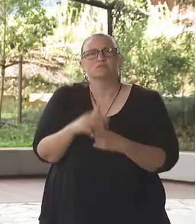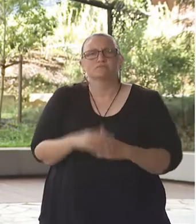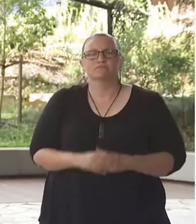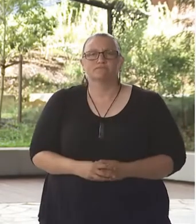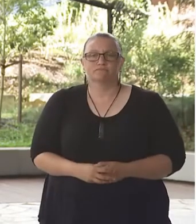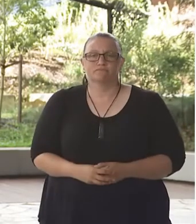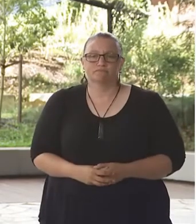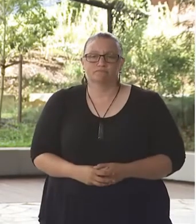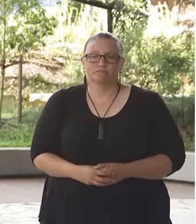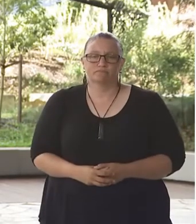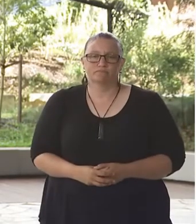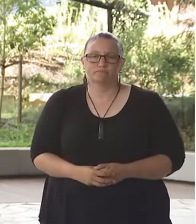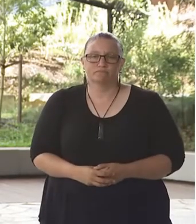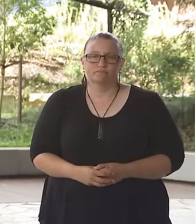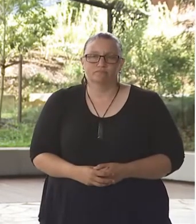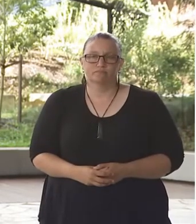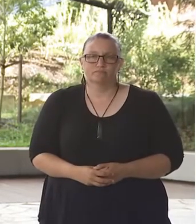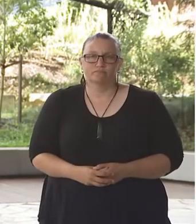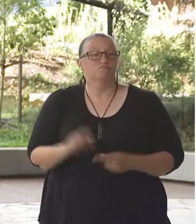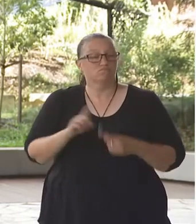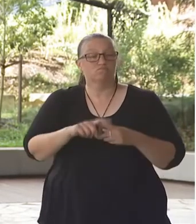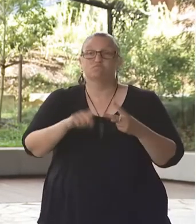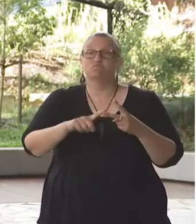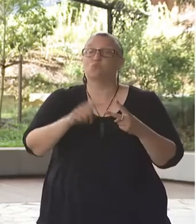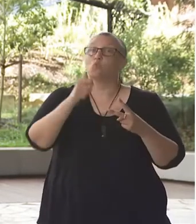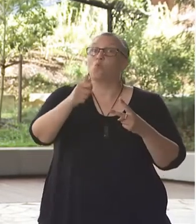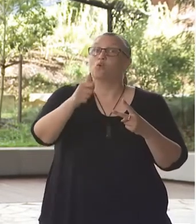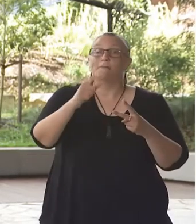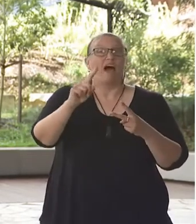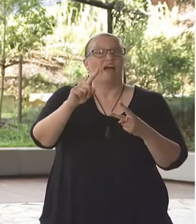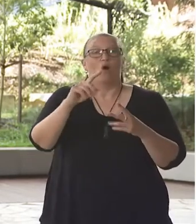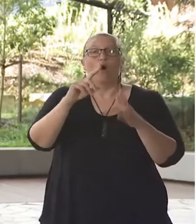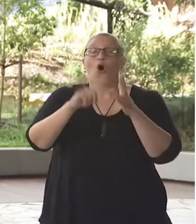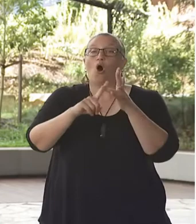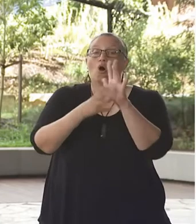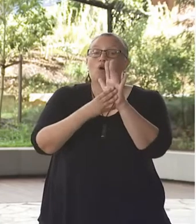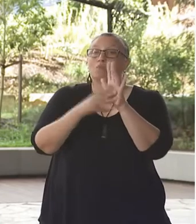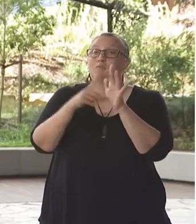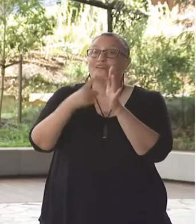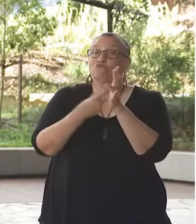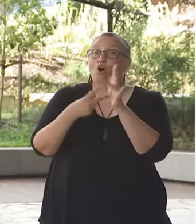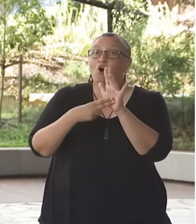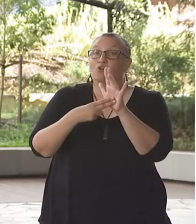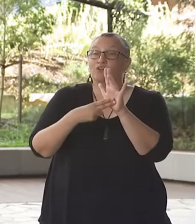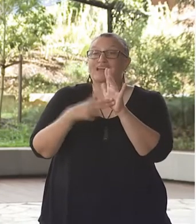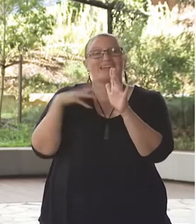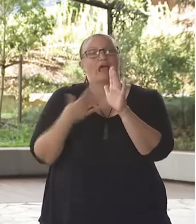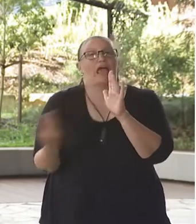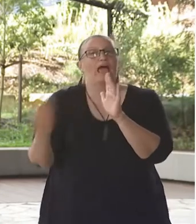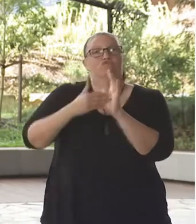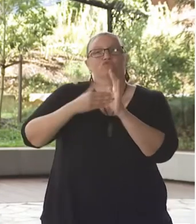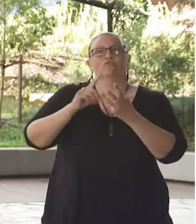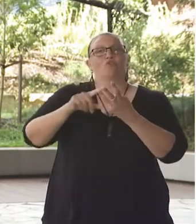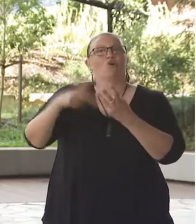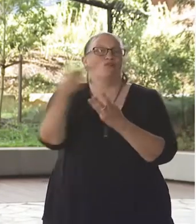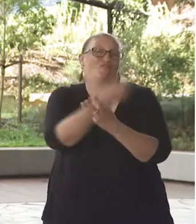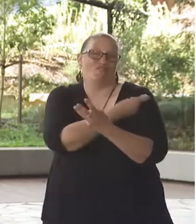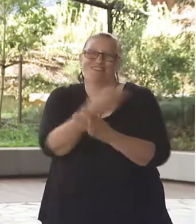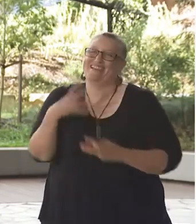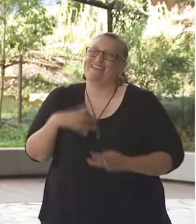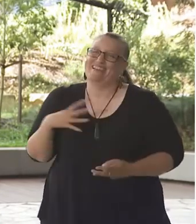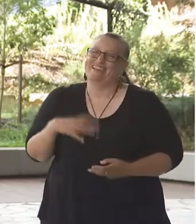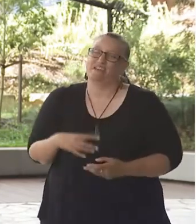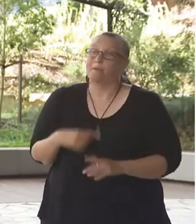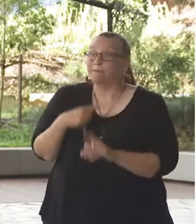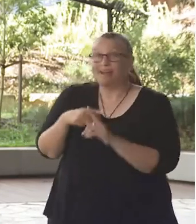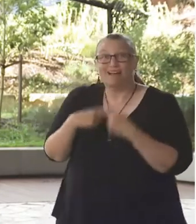get that 3rd dose to increase your protection against the Omicron variant. But it's also pleasing to see the numbers of 12 to